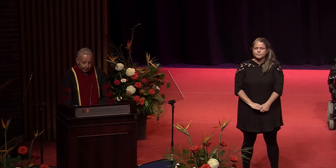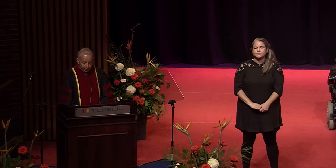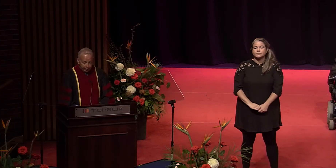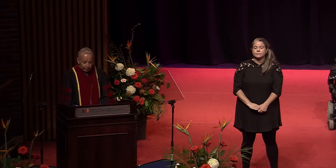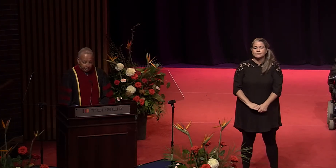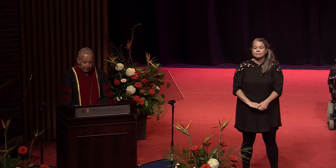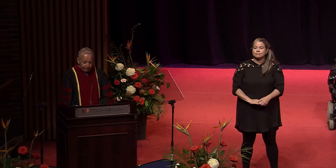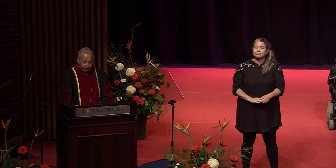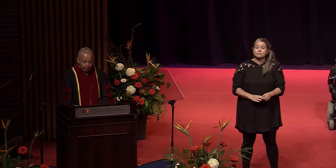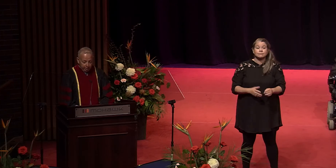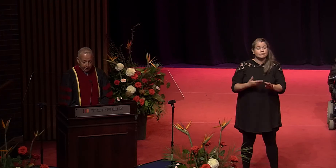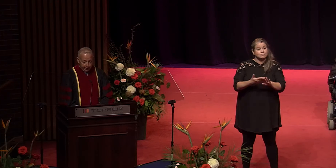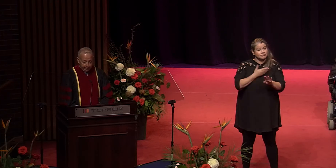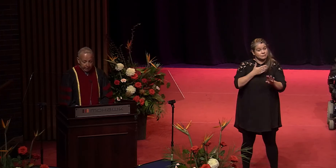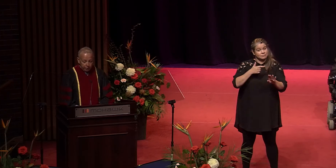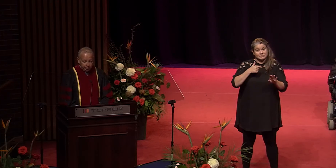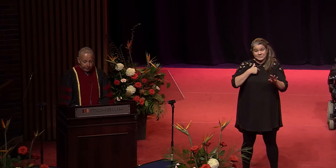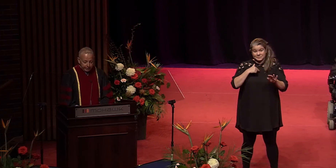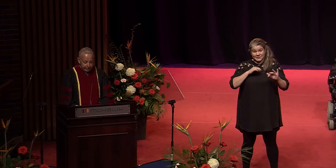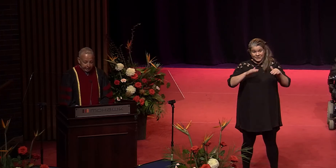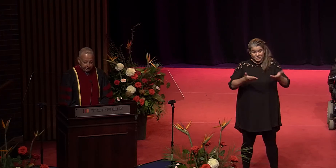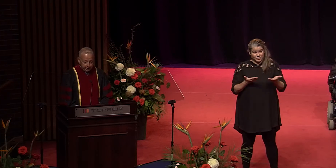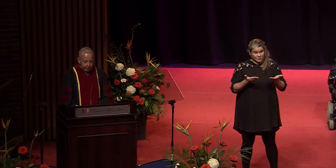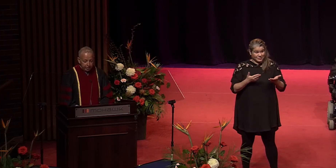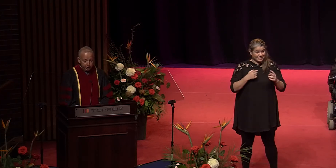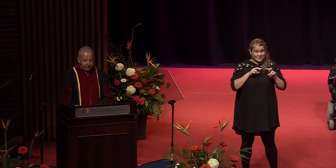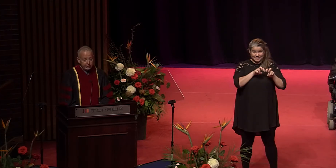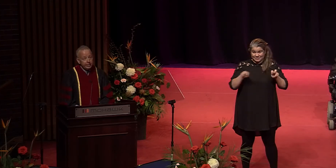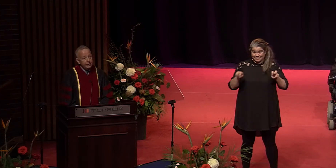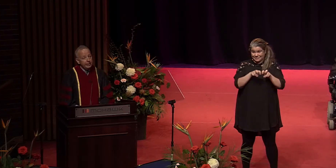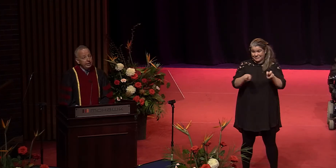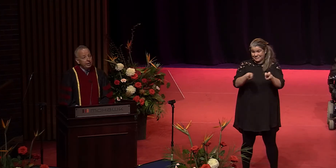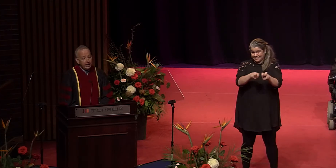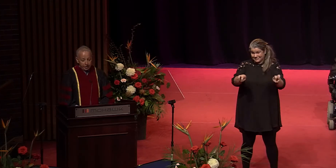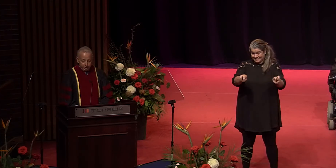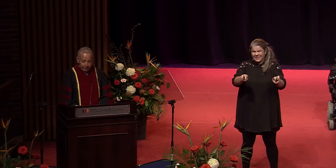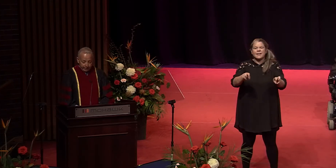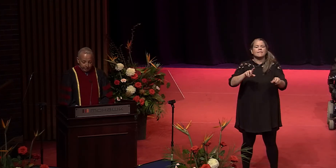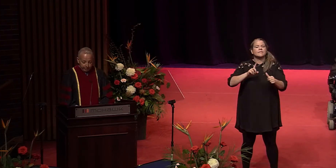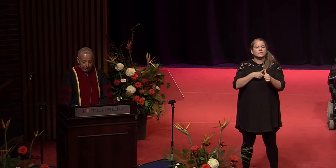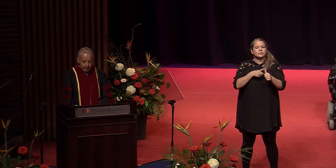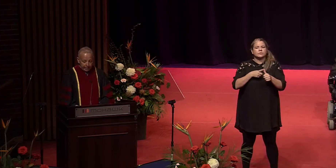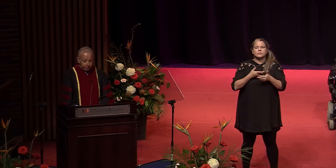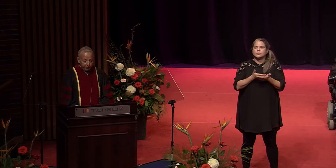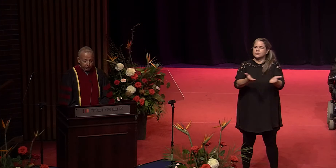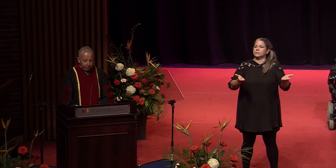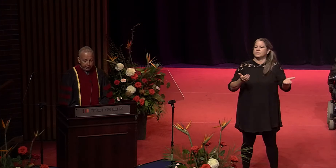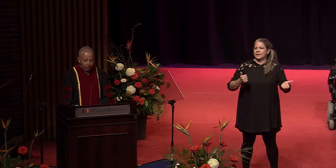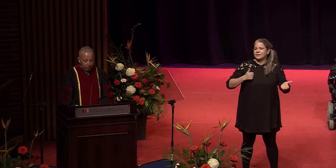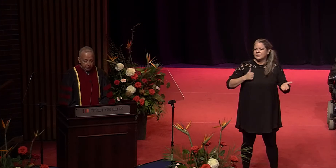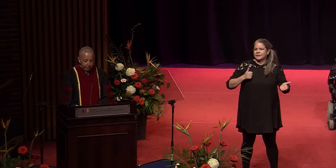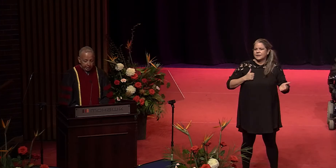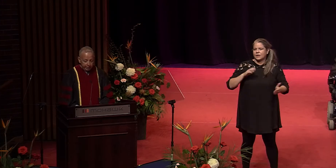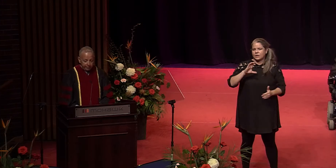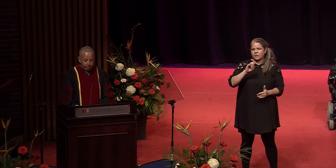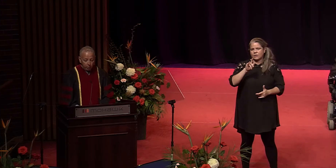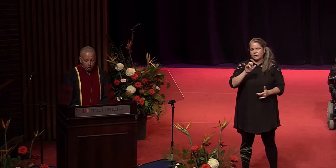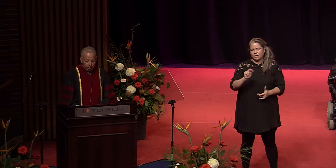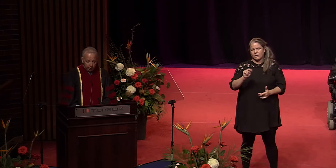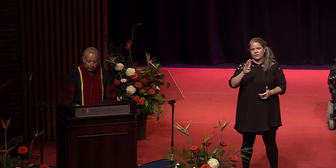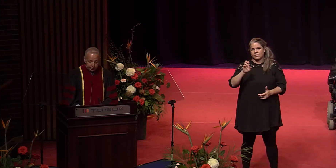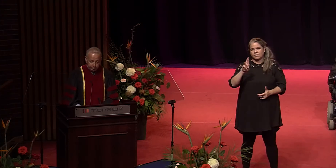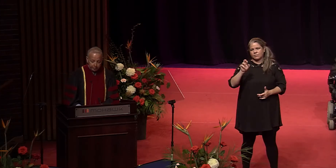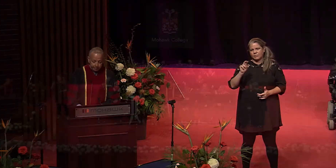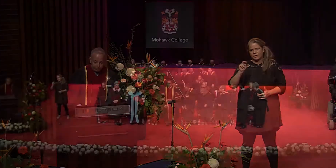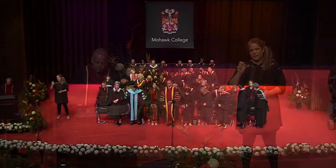Before I introduce our platform party, can you please stand and join us in the singing of our national anthem as performed by Colin Brennan from